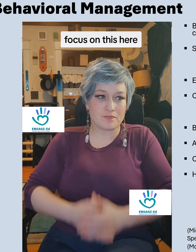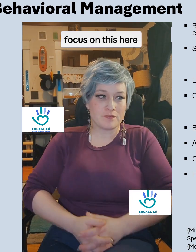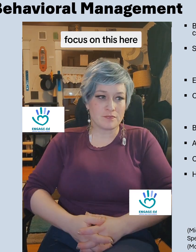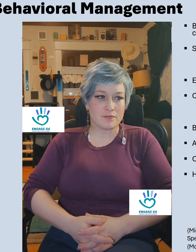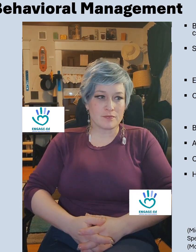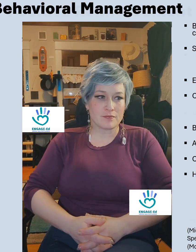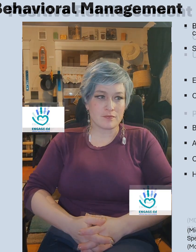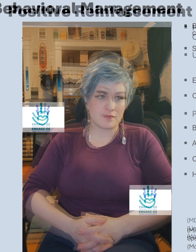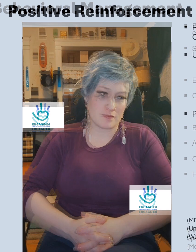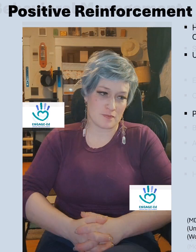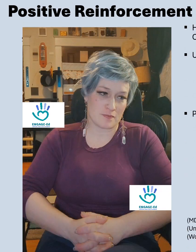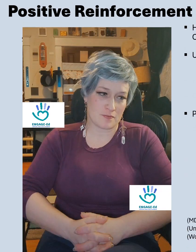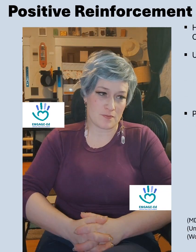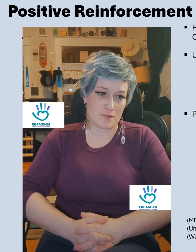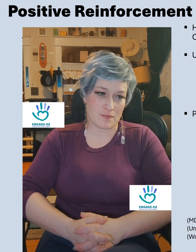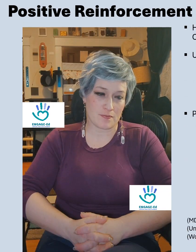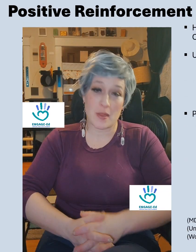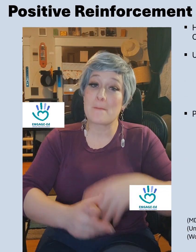here.